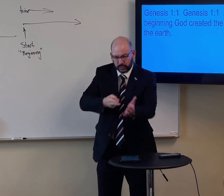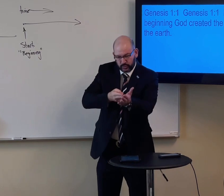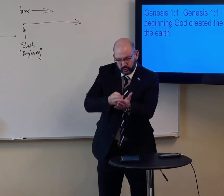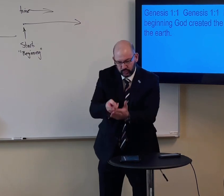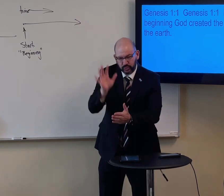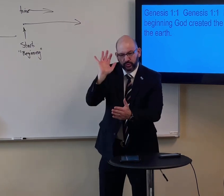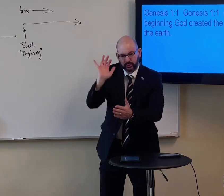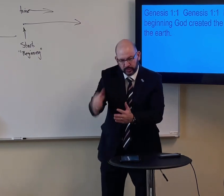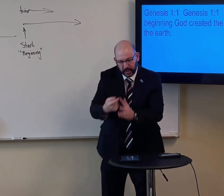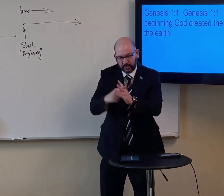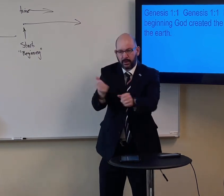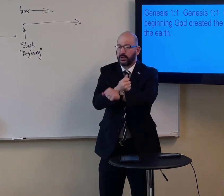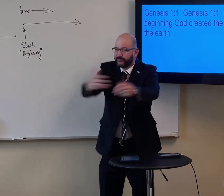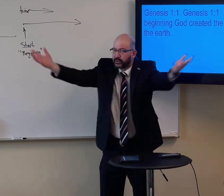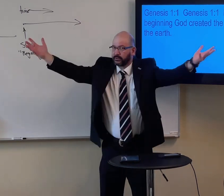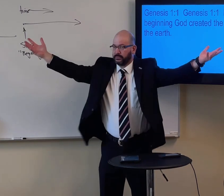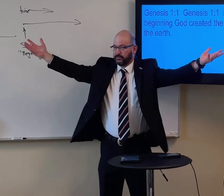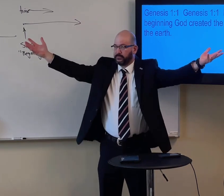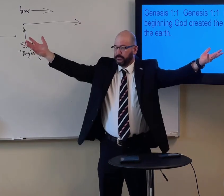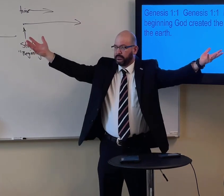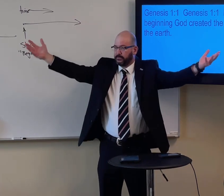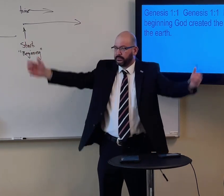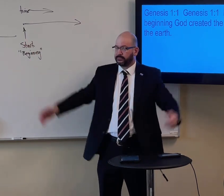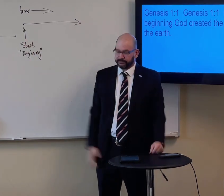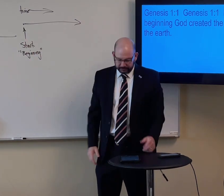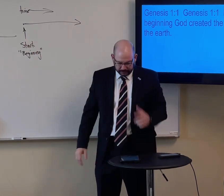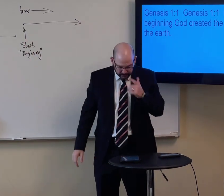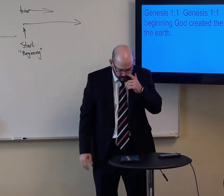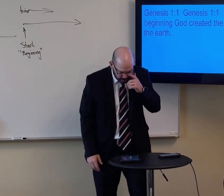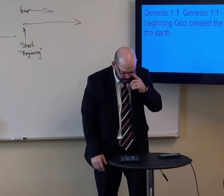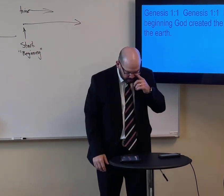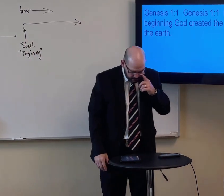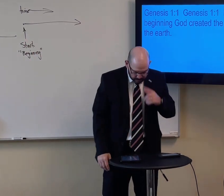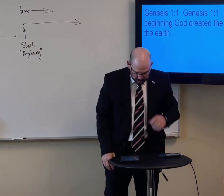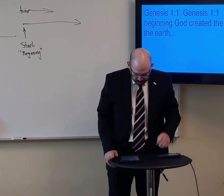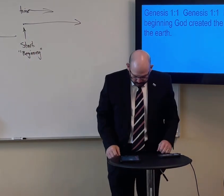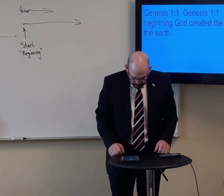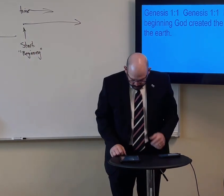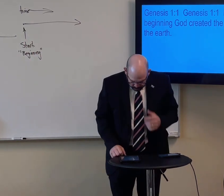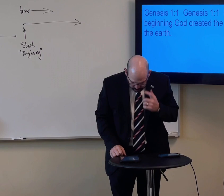is truth. That is how things are going to be. That's the way it happened.